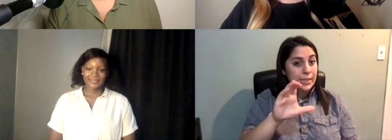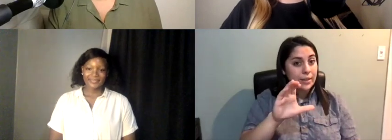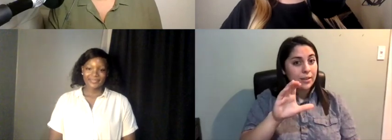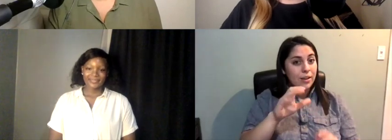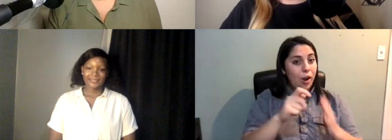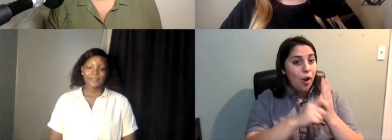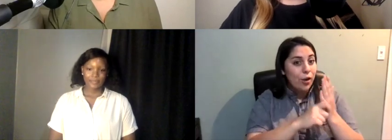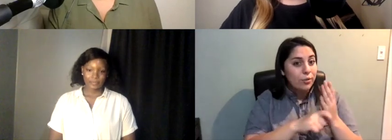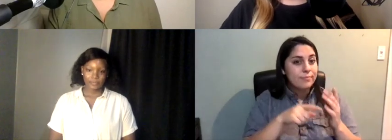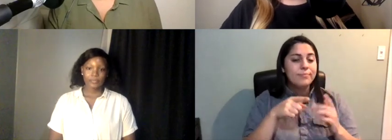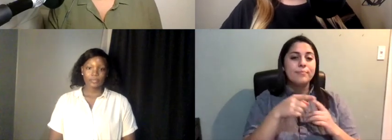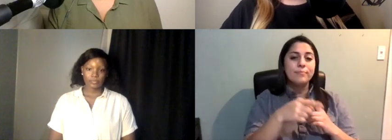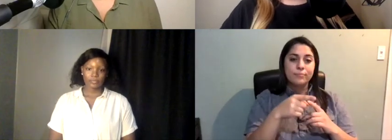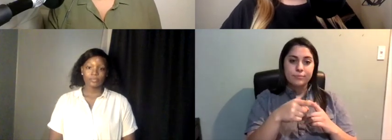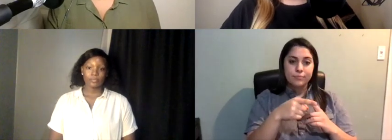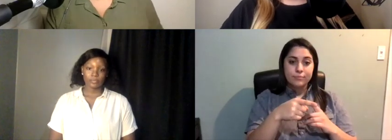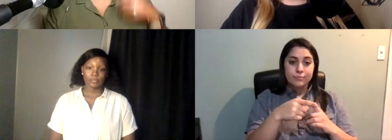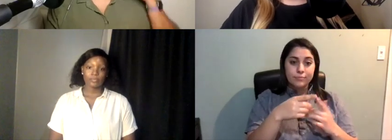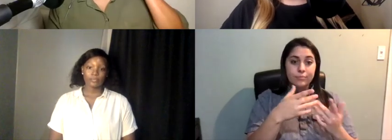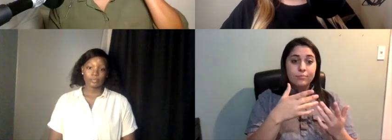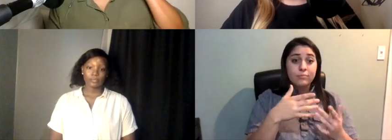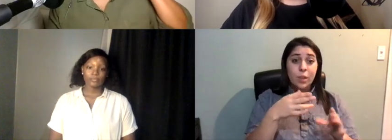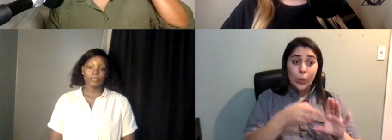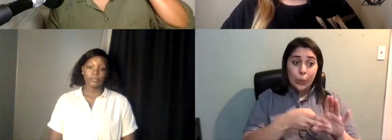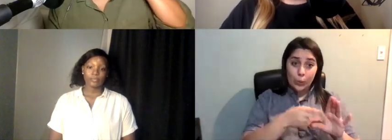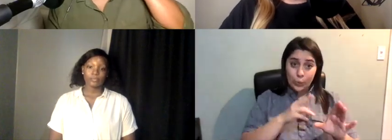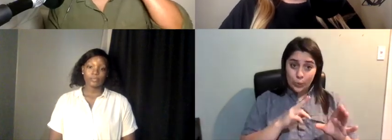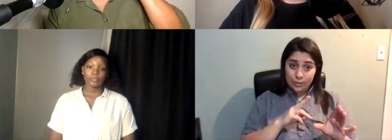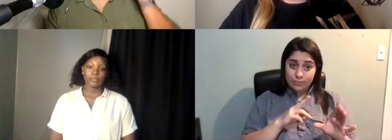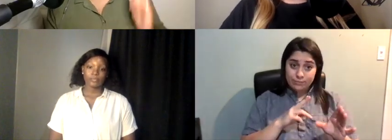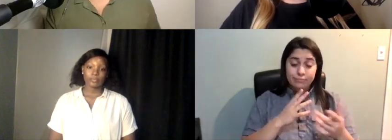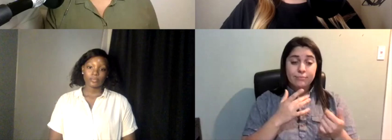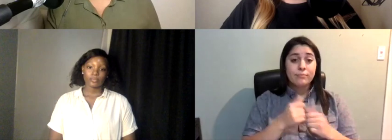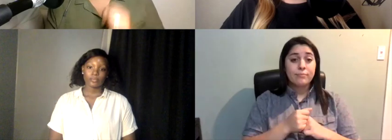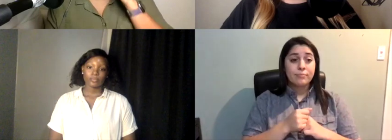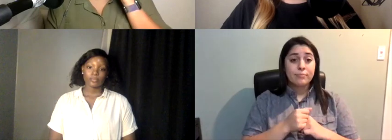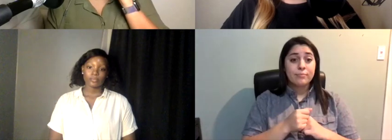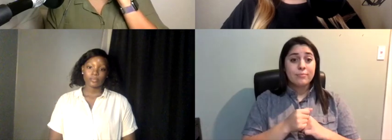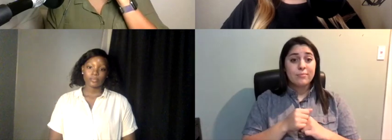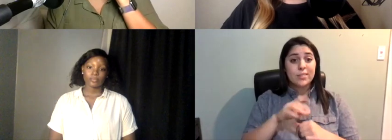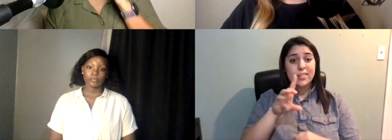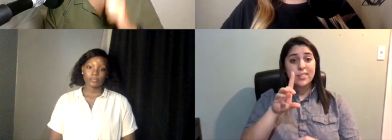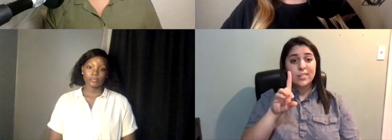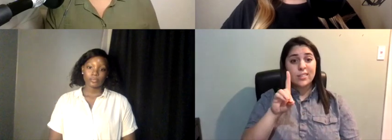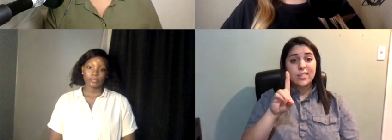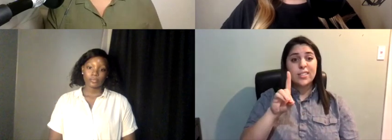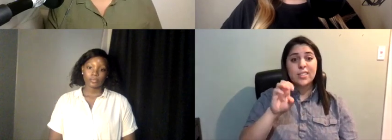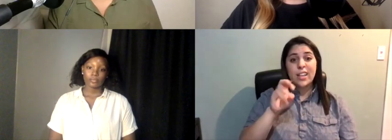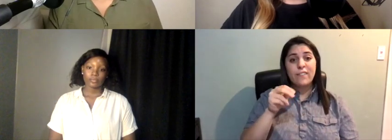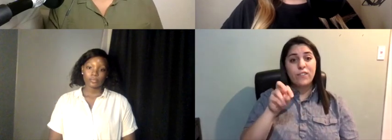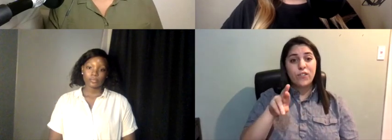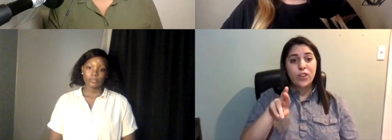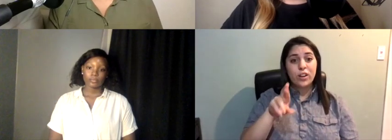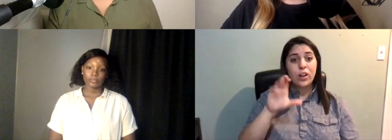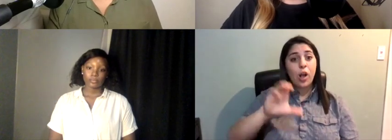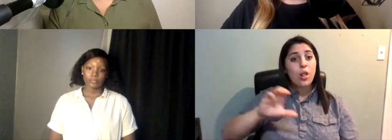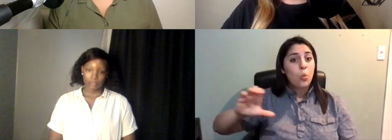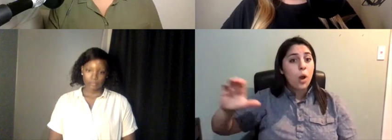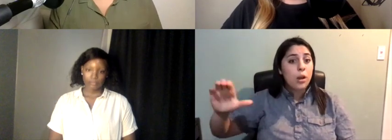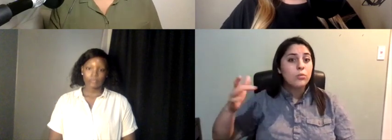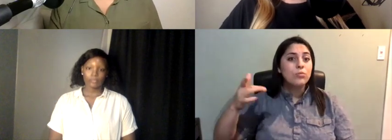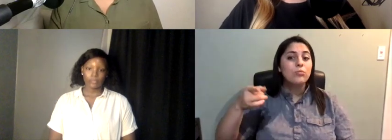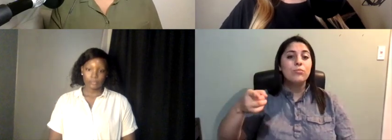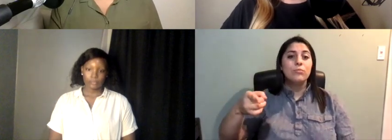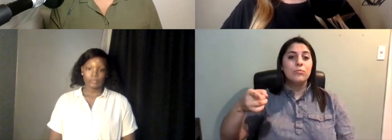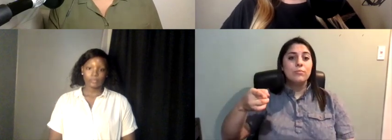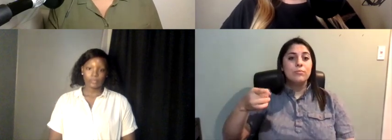So faced with the prospect of quitting, Denver, Colorado-based organizational psychologist Melissa Doman